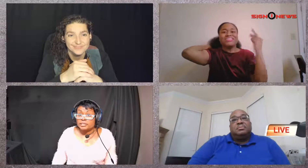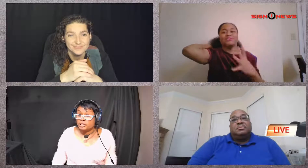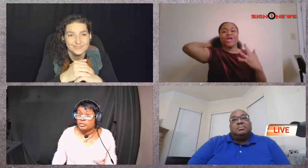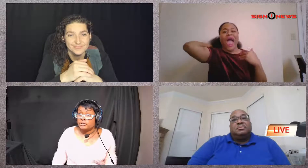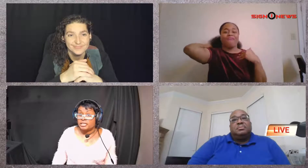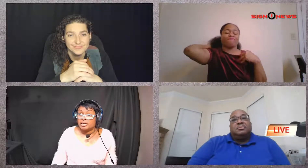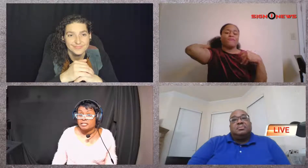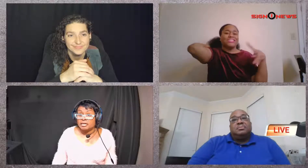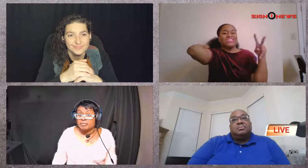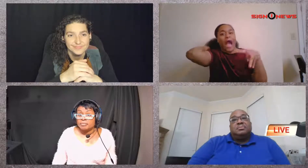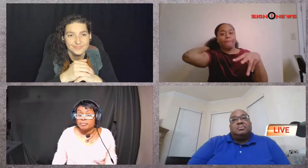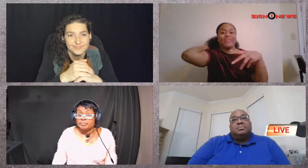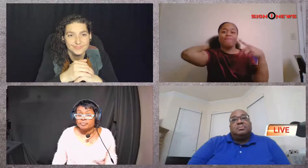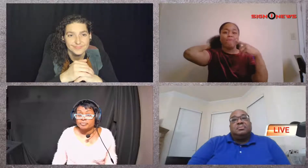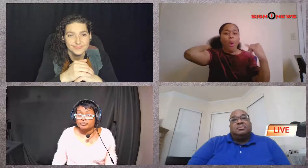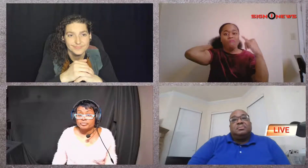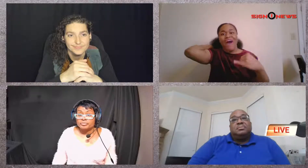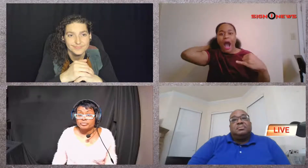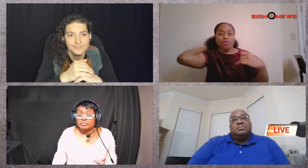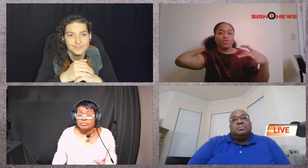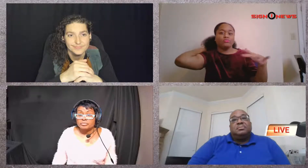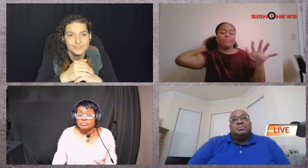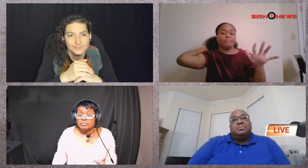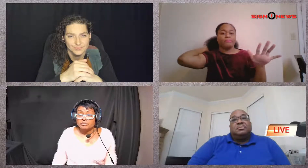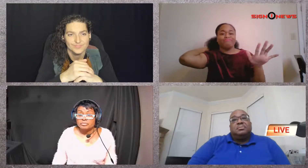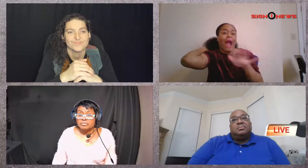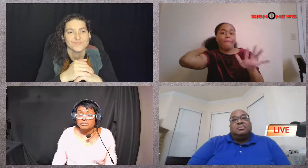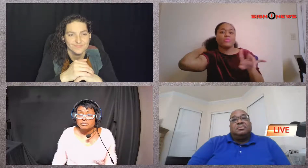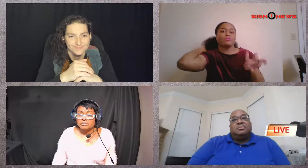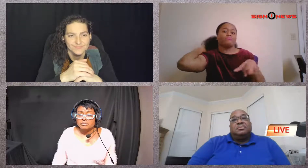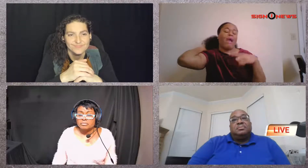My government teacher at that time